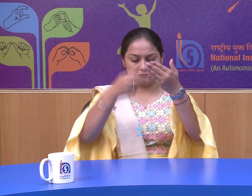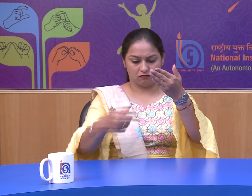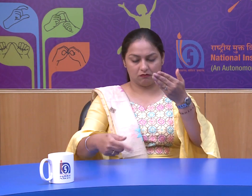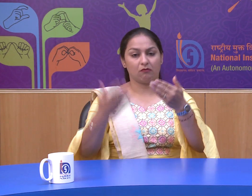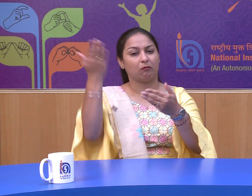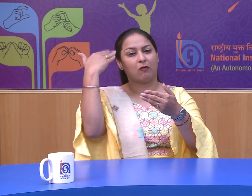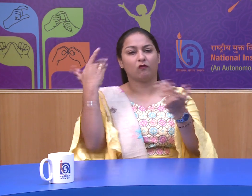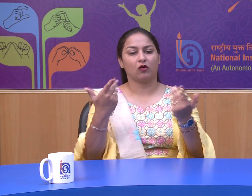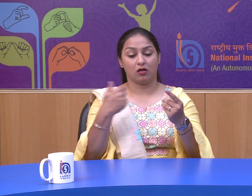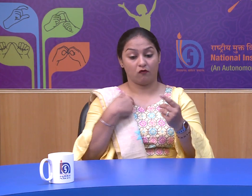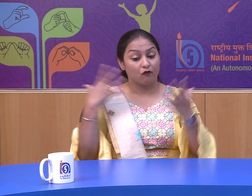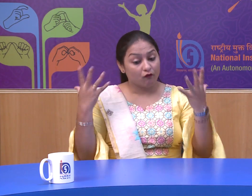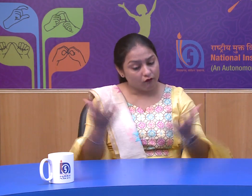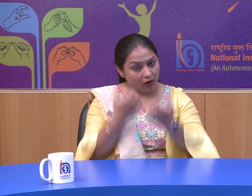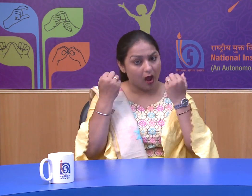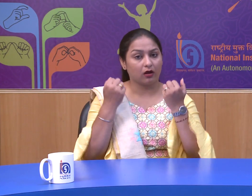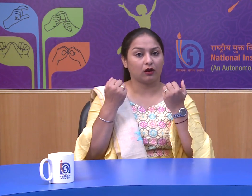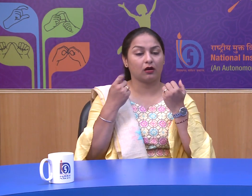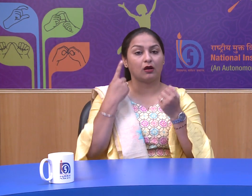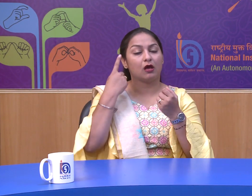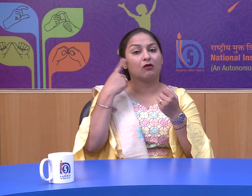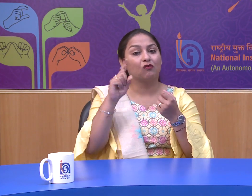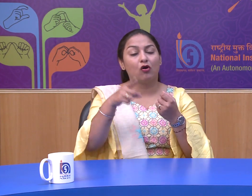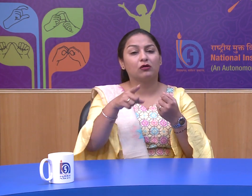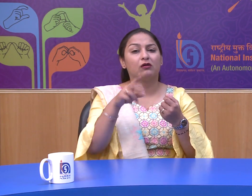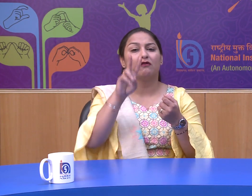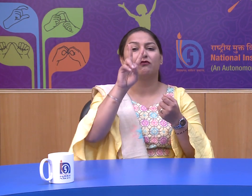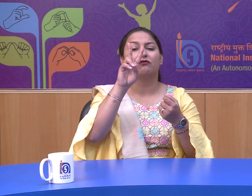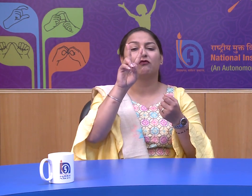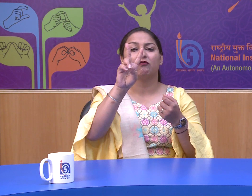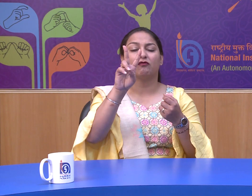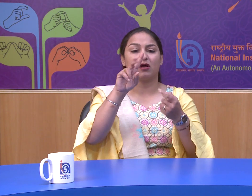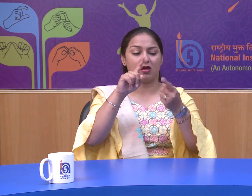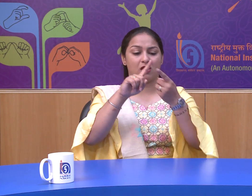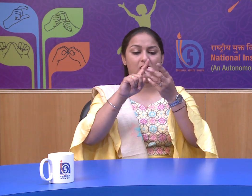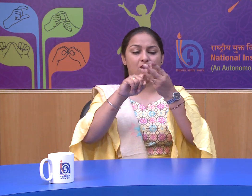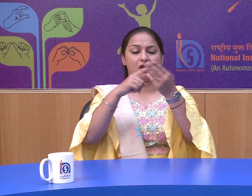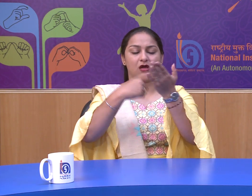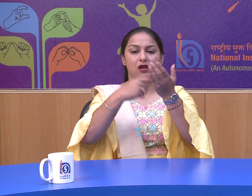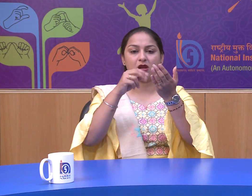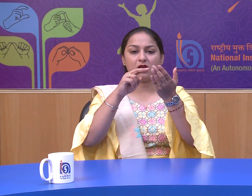would find that the Varna system gradually become dominant